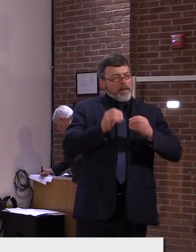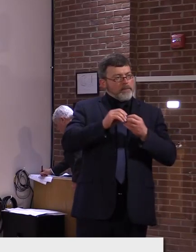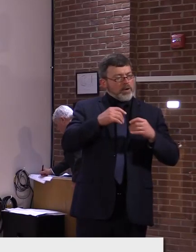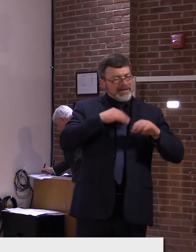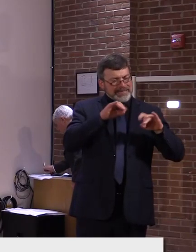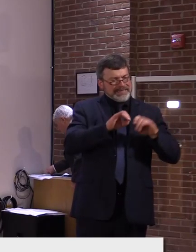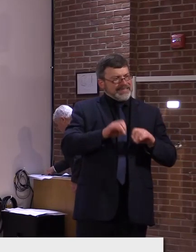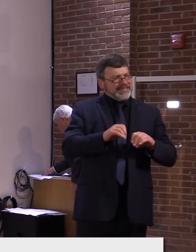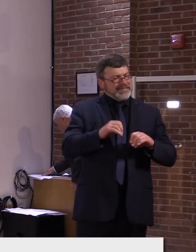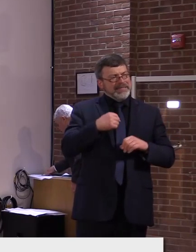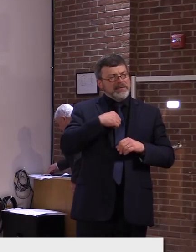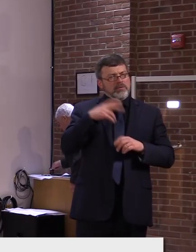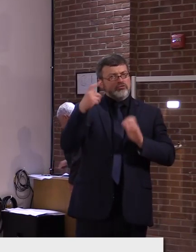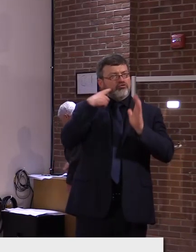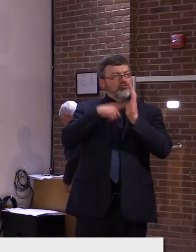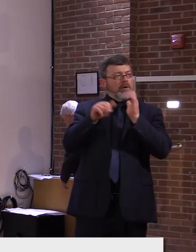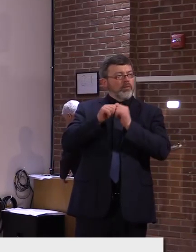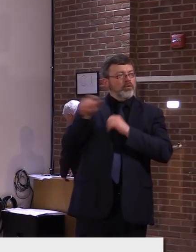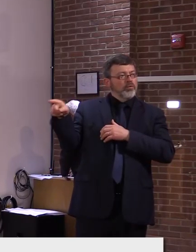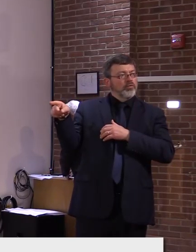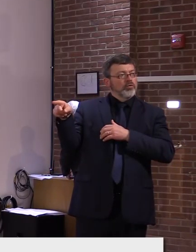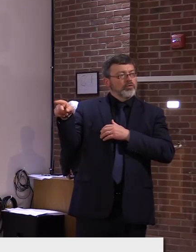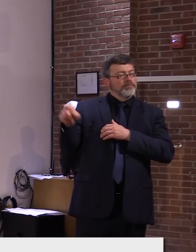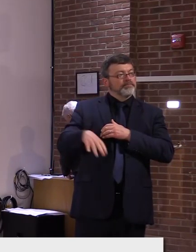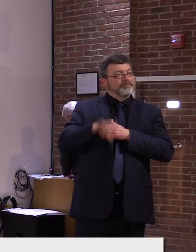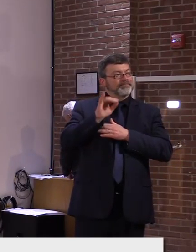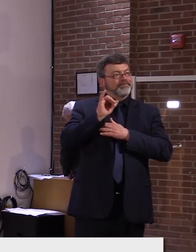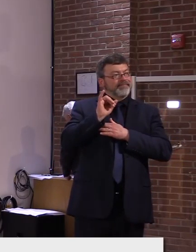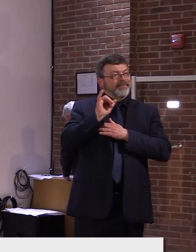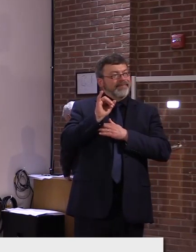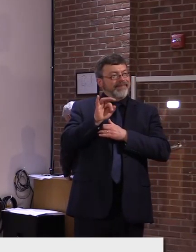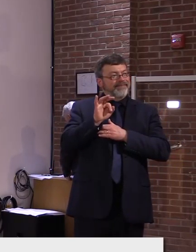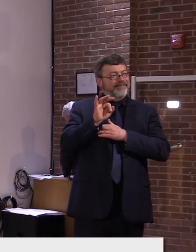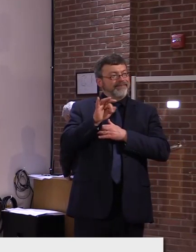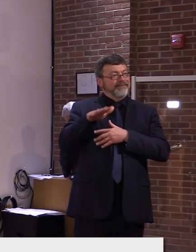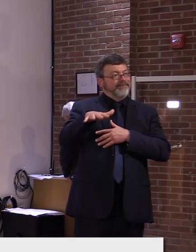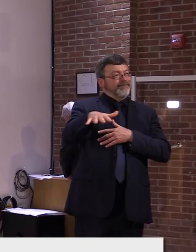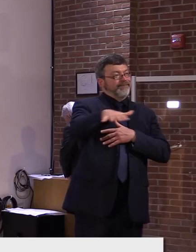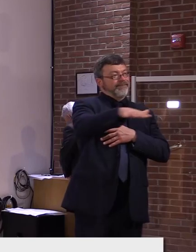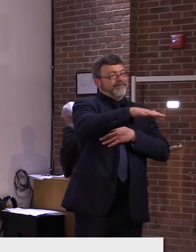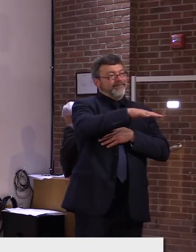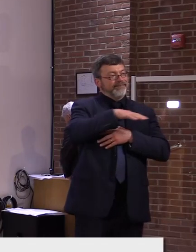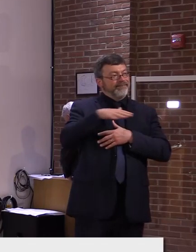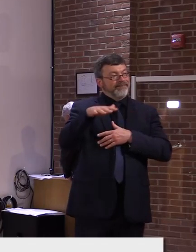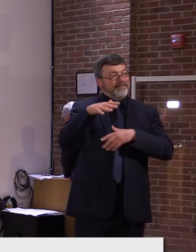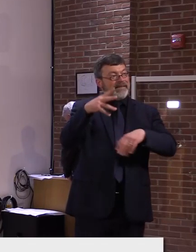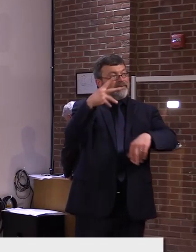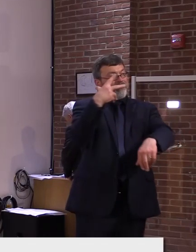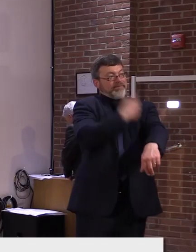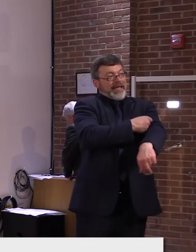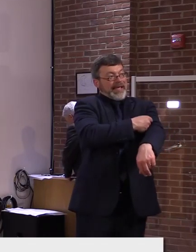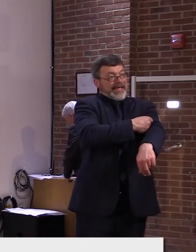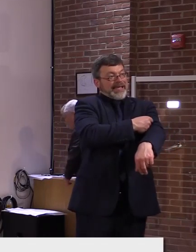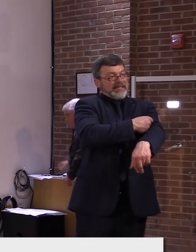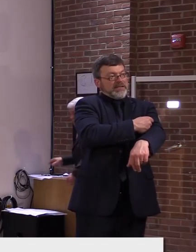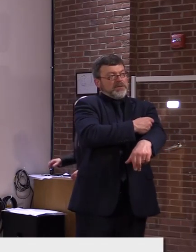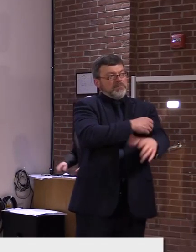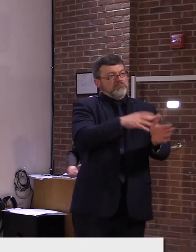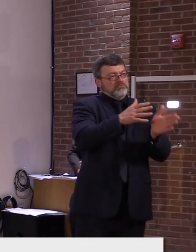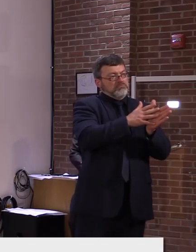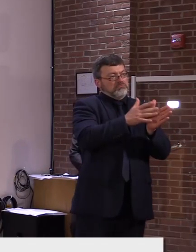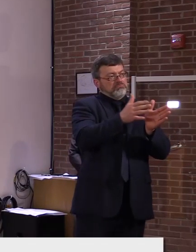eligible population vaccinated, it looks like that's about 70% of the total population of Vermont. Yeah, I think that's about